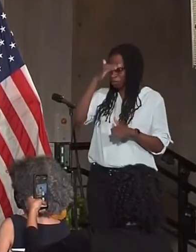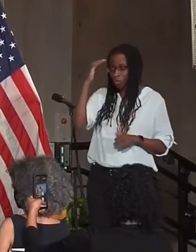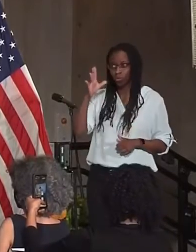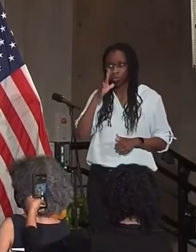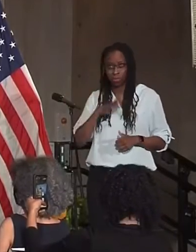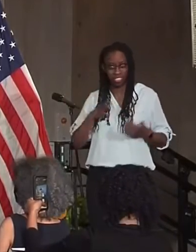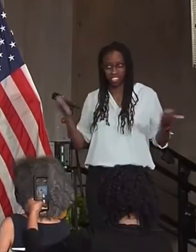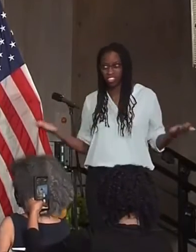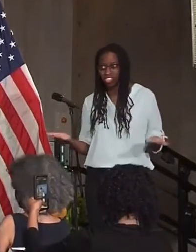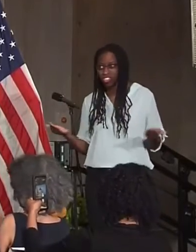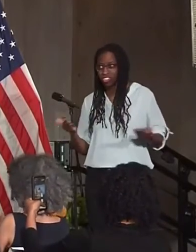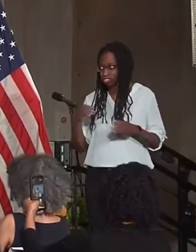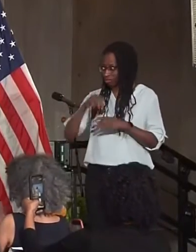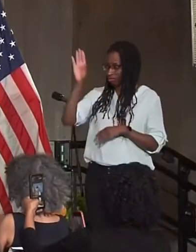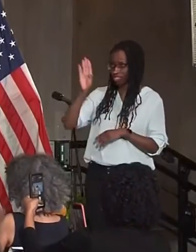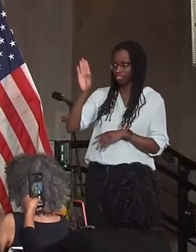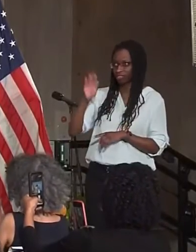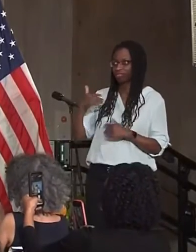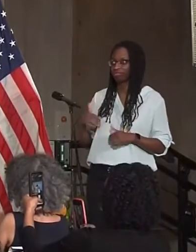Madam Mayor.